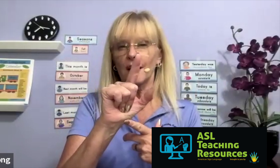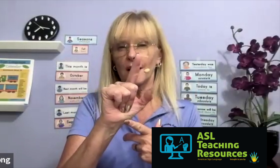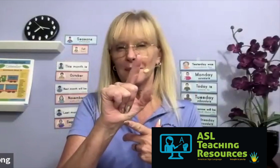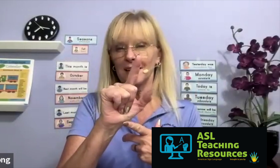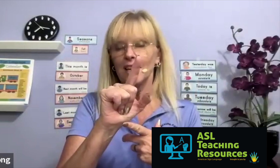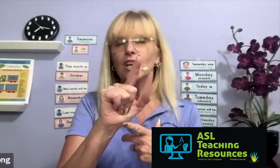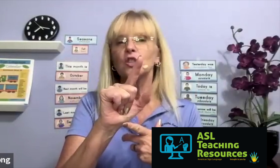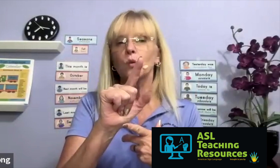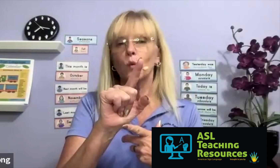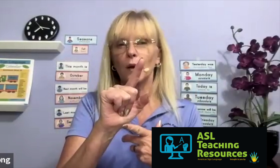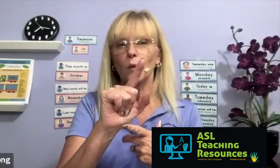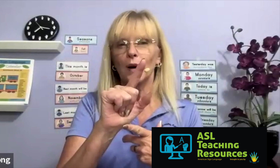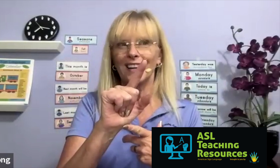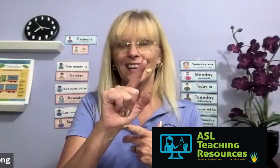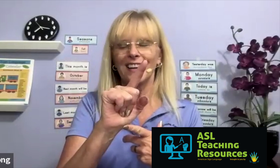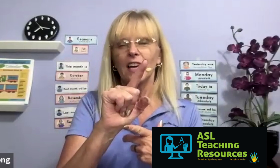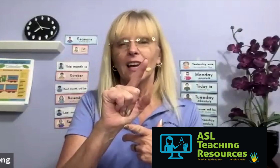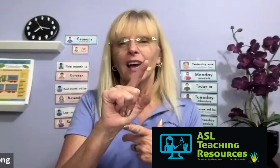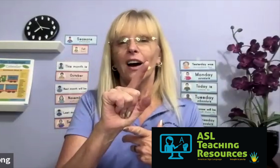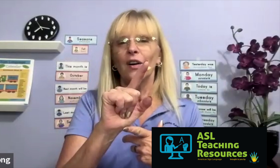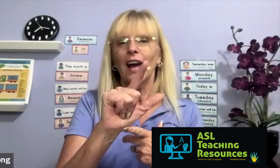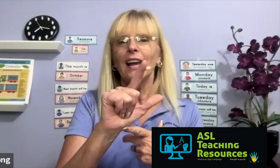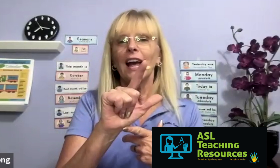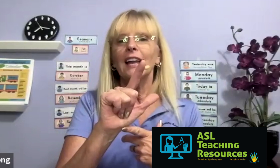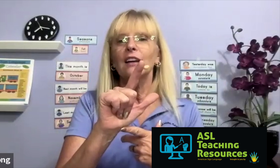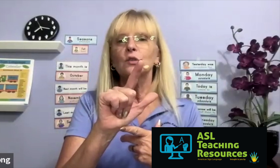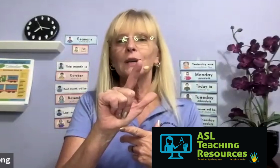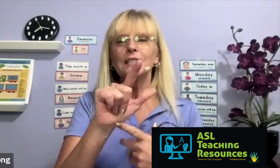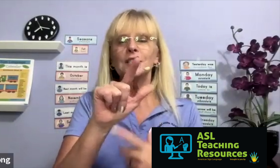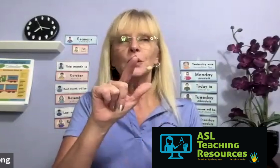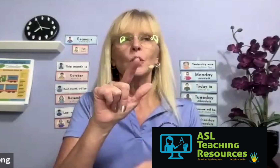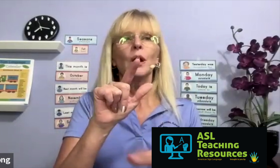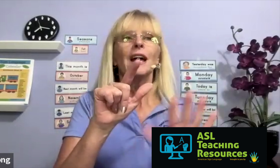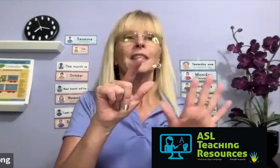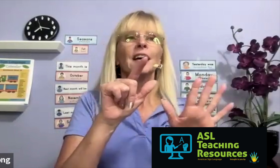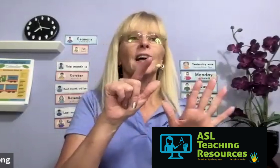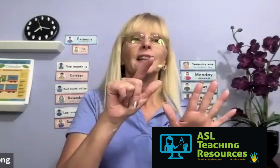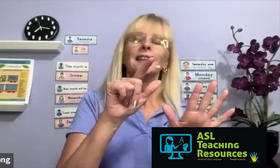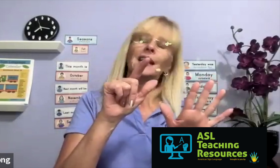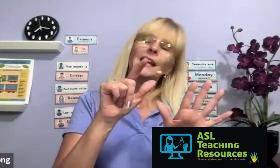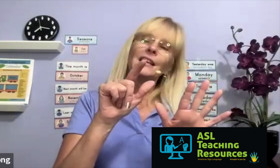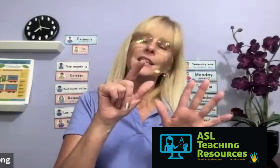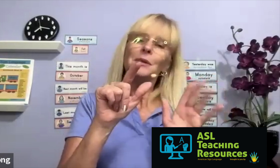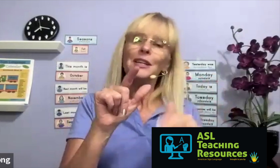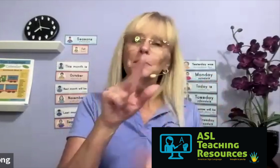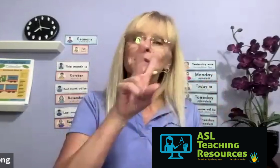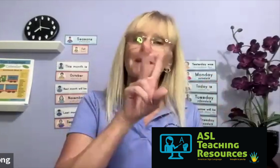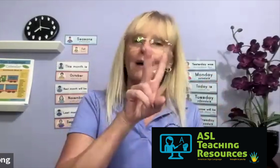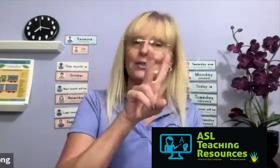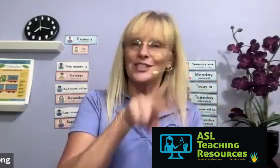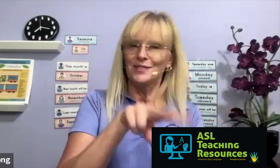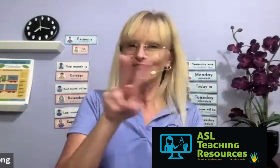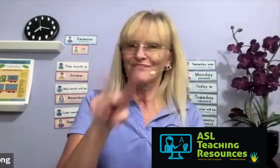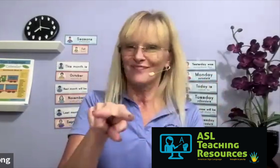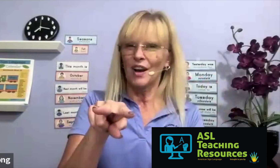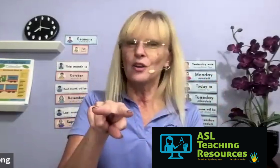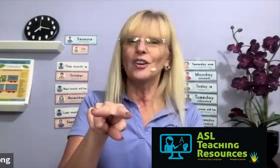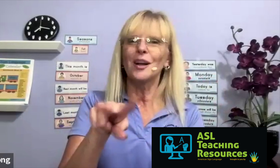thumb. 21. Okay, and now 22. The double numbers bounce on our